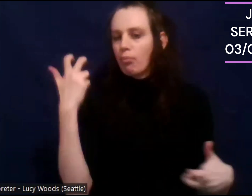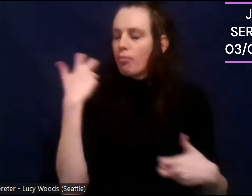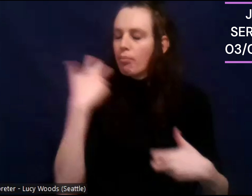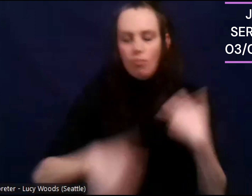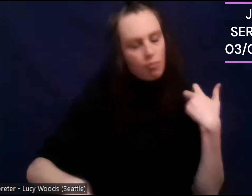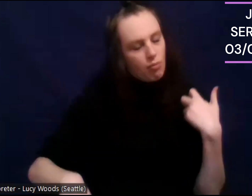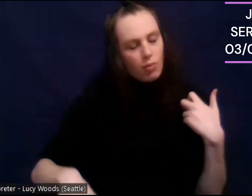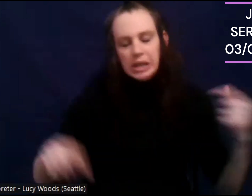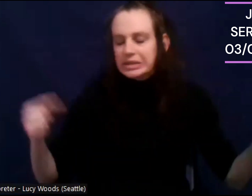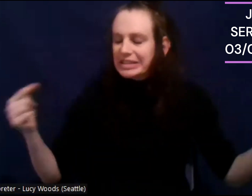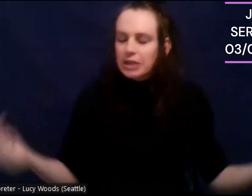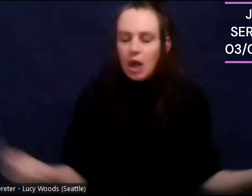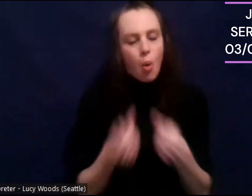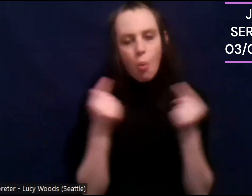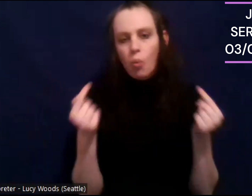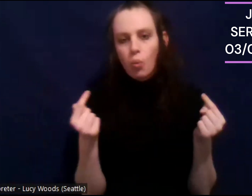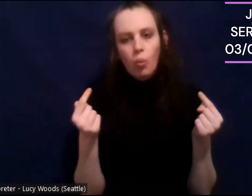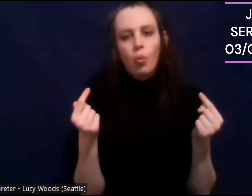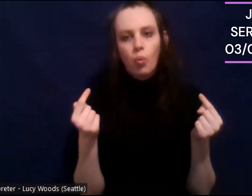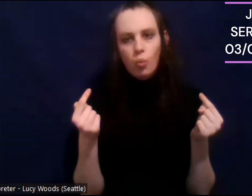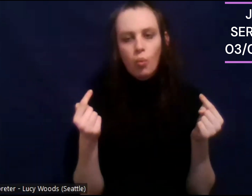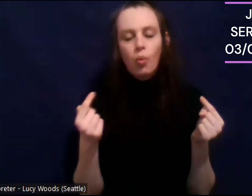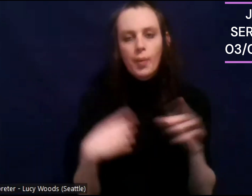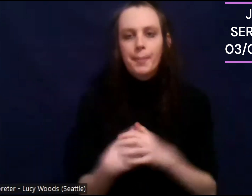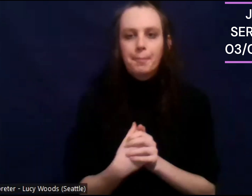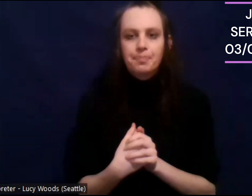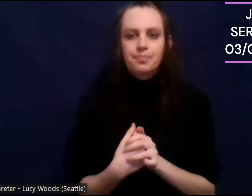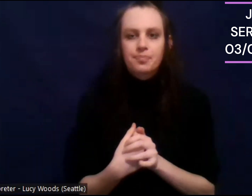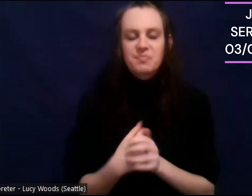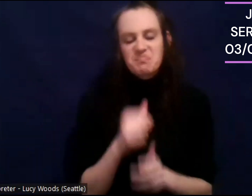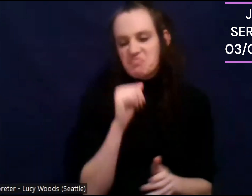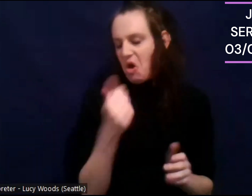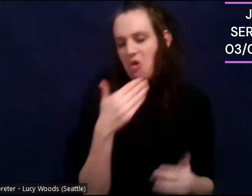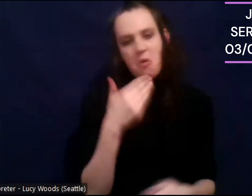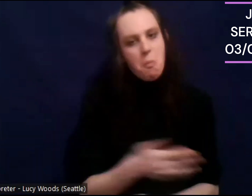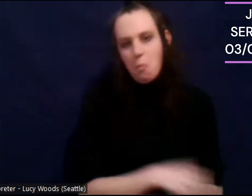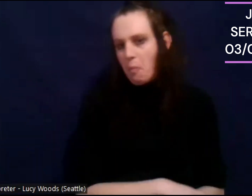more painful and so much more just not great.